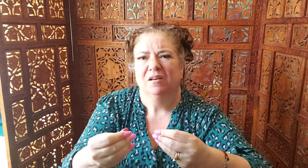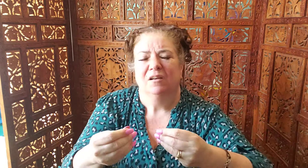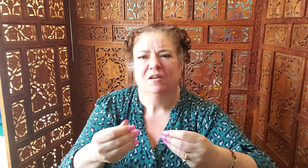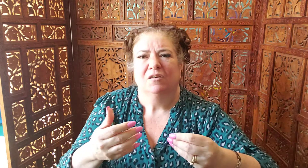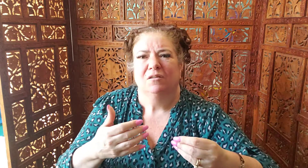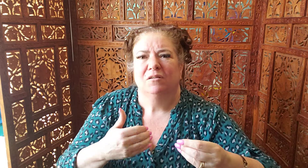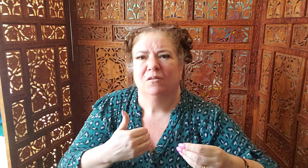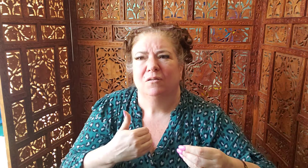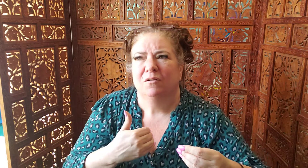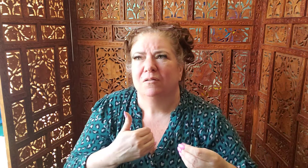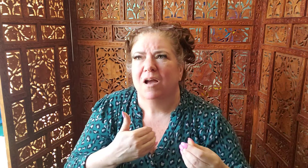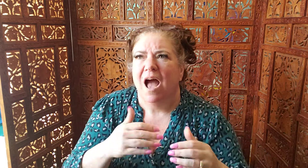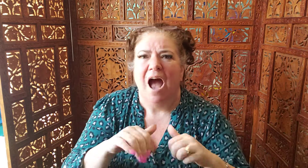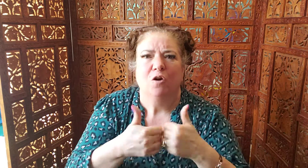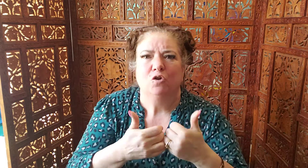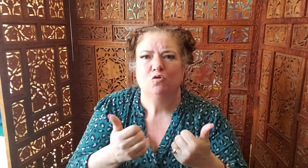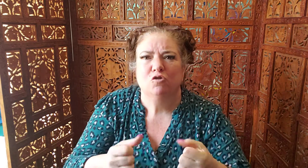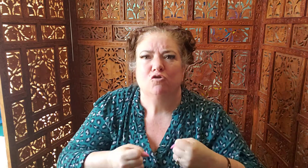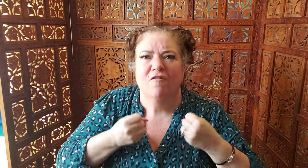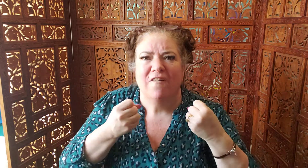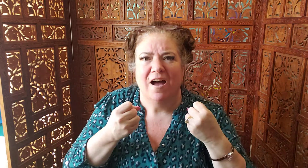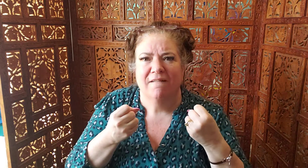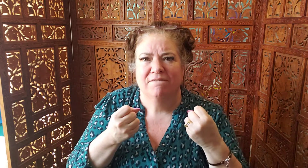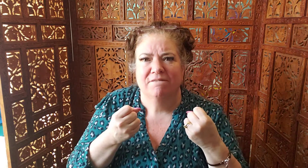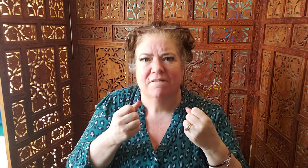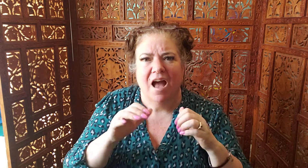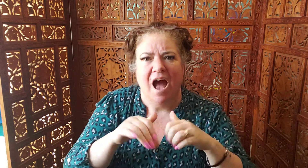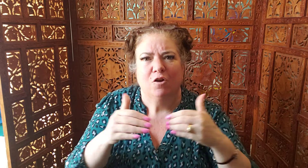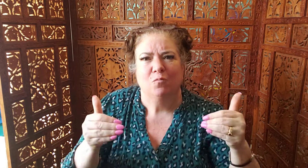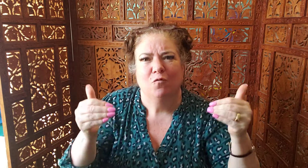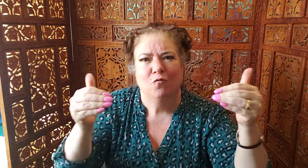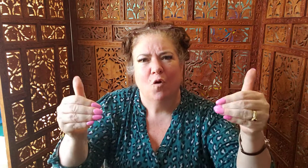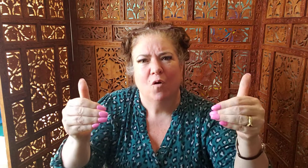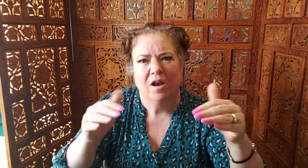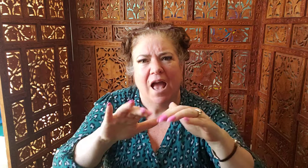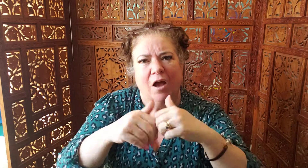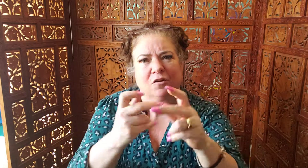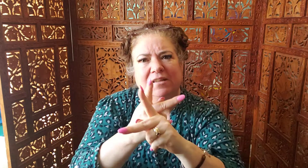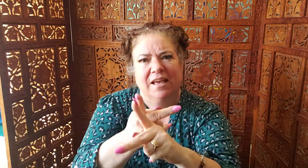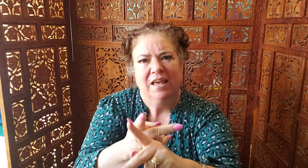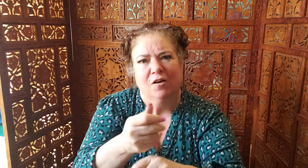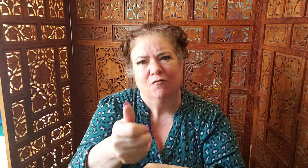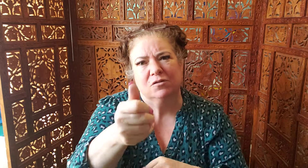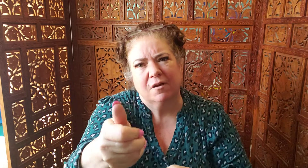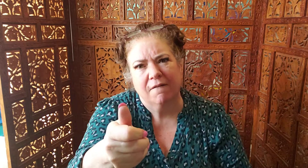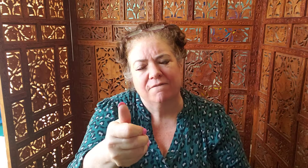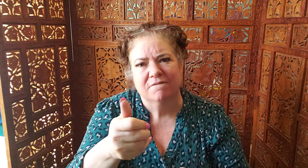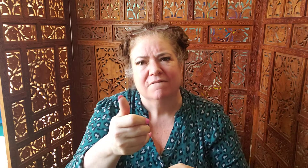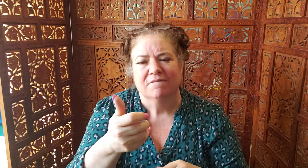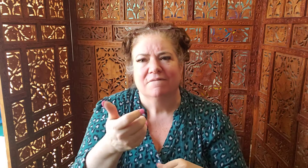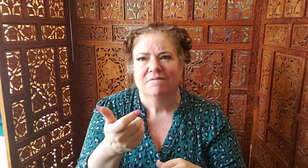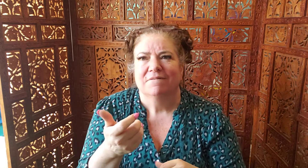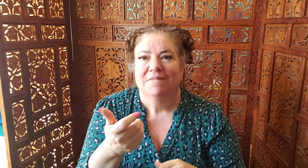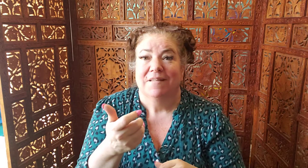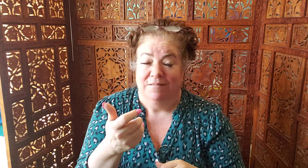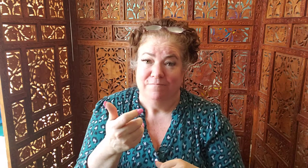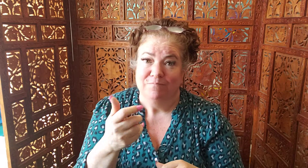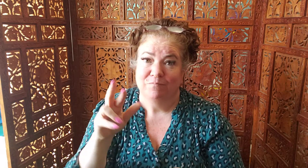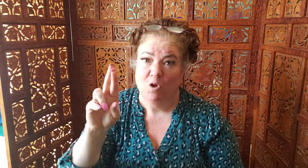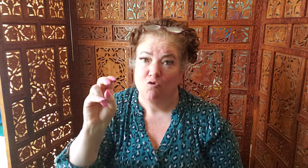took a lesson from the musical about how to move forward and how to take care of ourselves. The success of Rent off-Broadway prompted